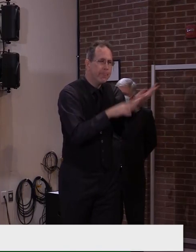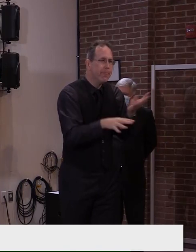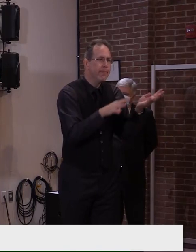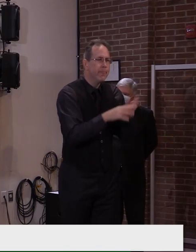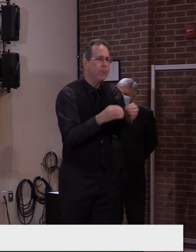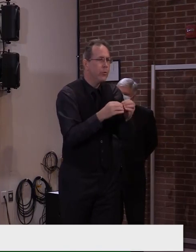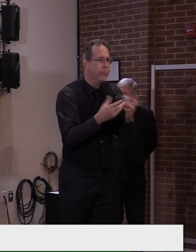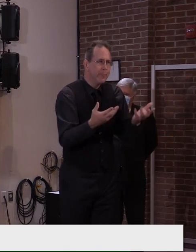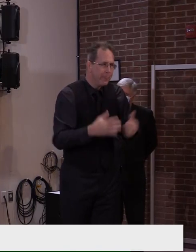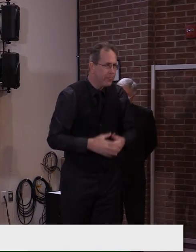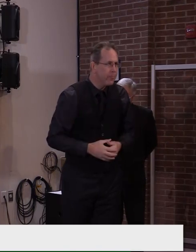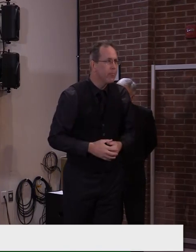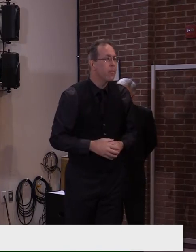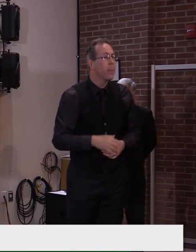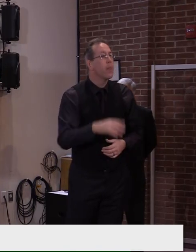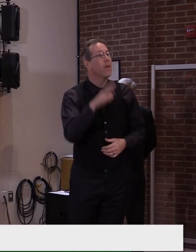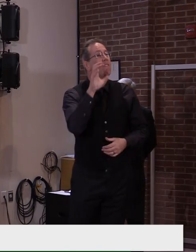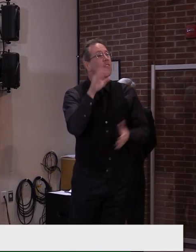person.